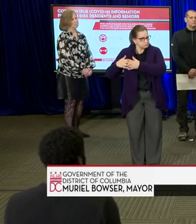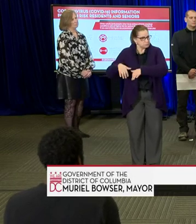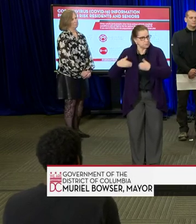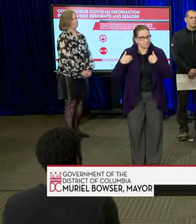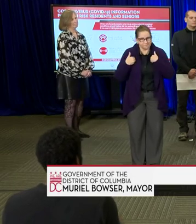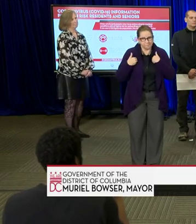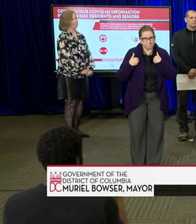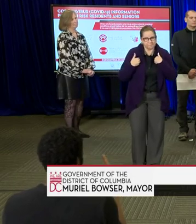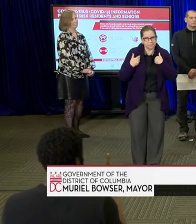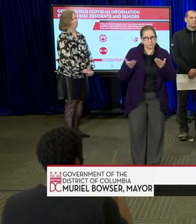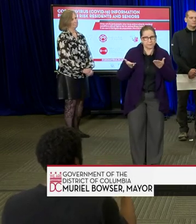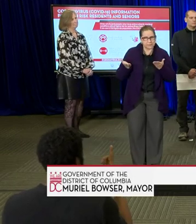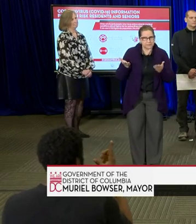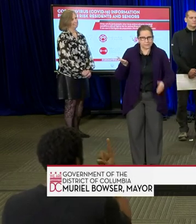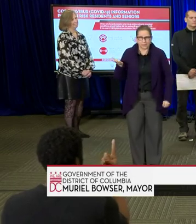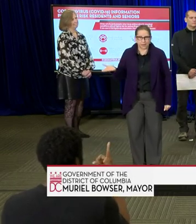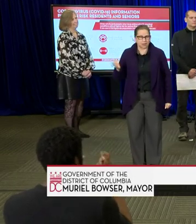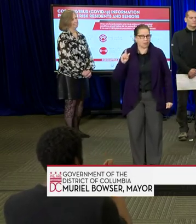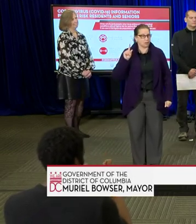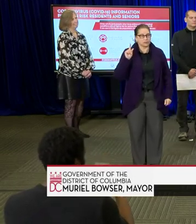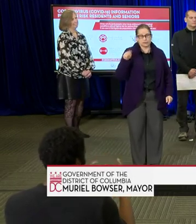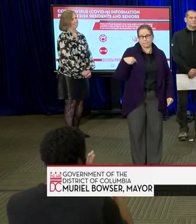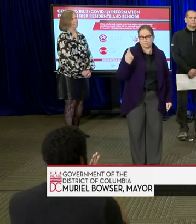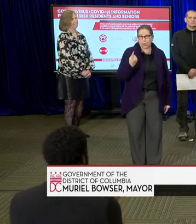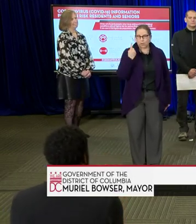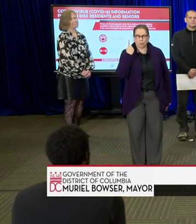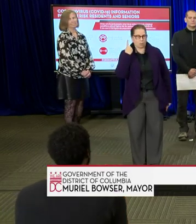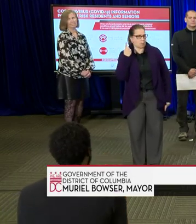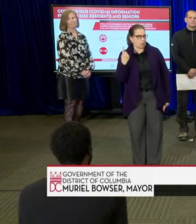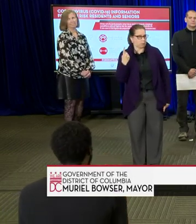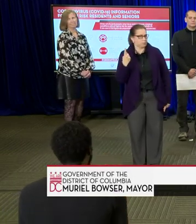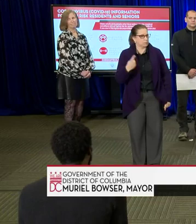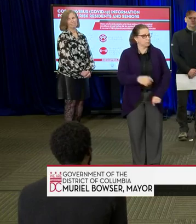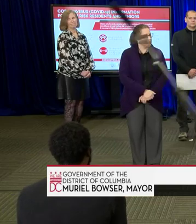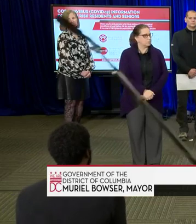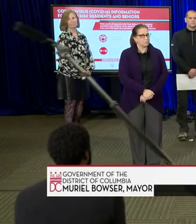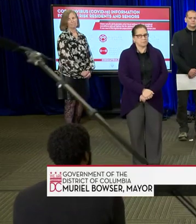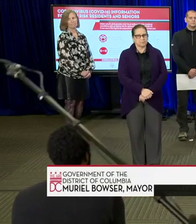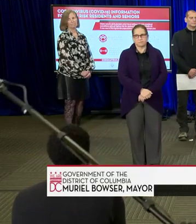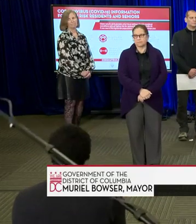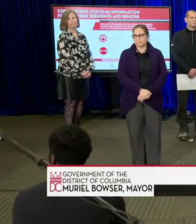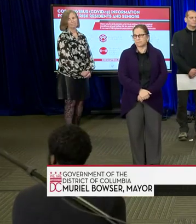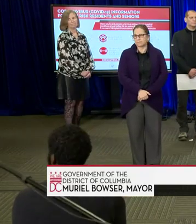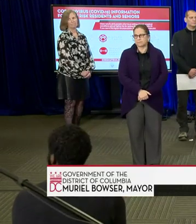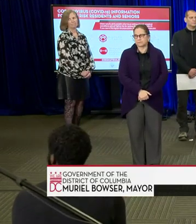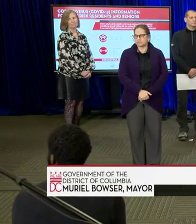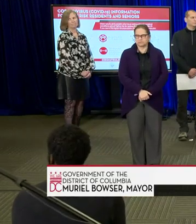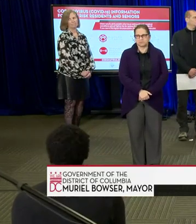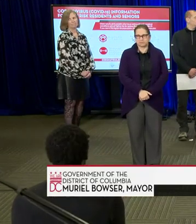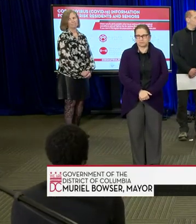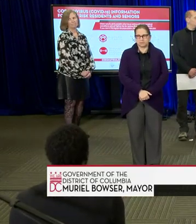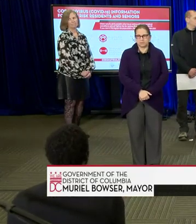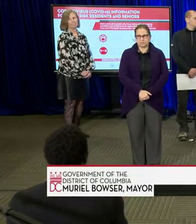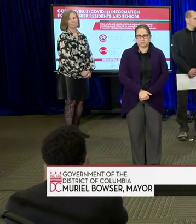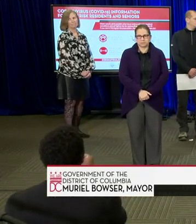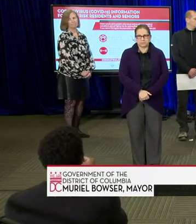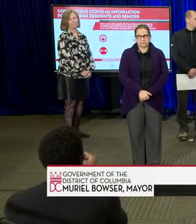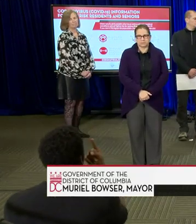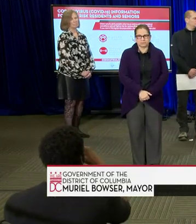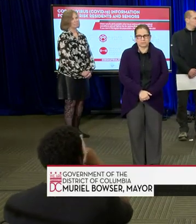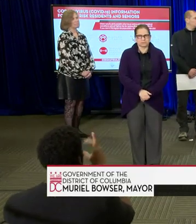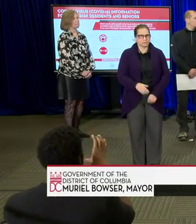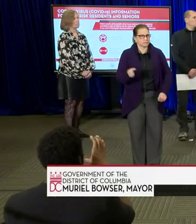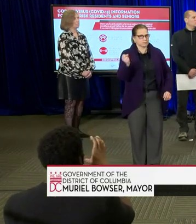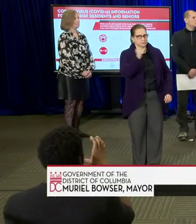individual, and that was a negative test. What's the number right now in terms of people who have tested positive?